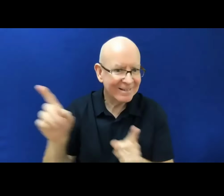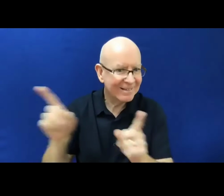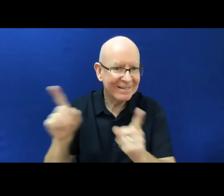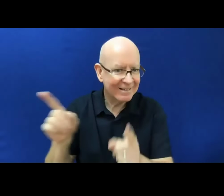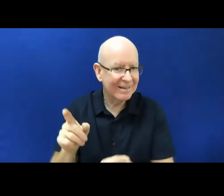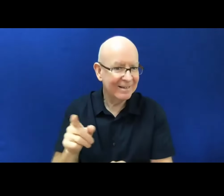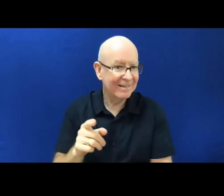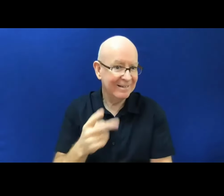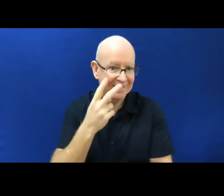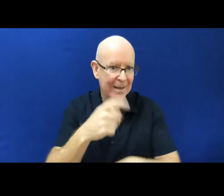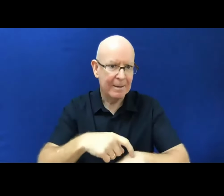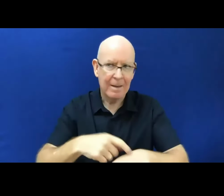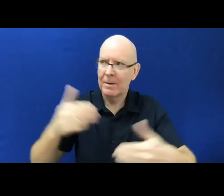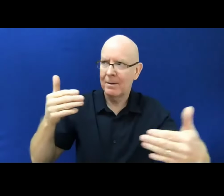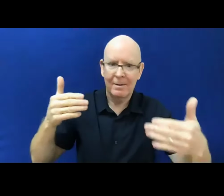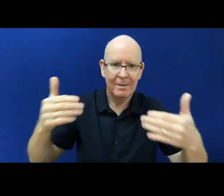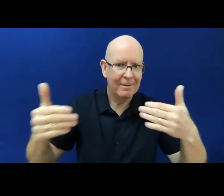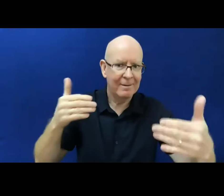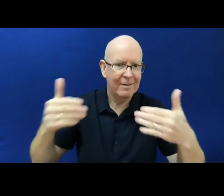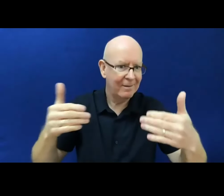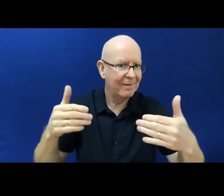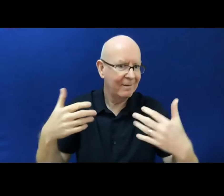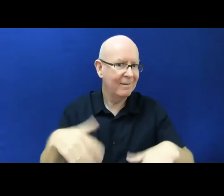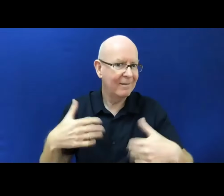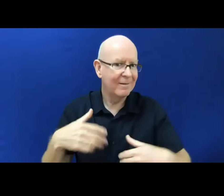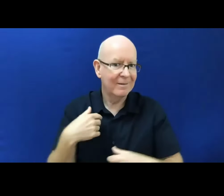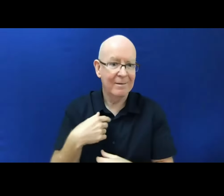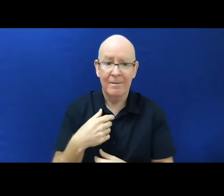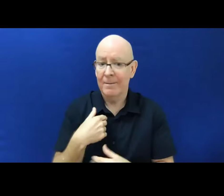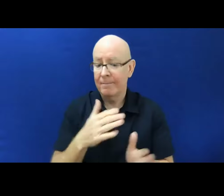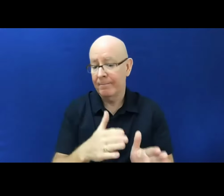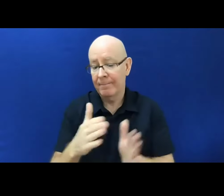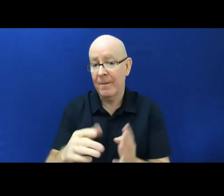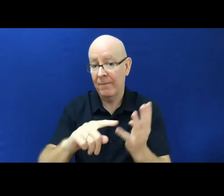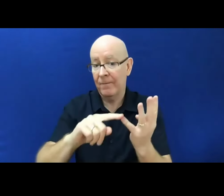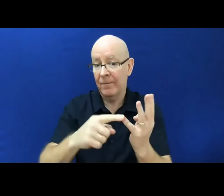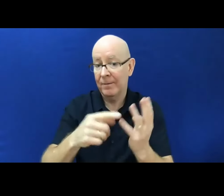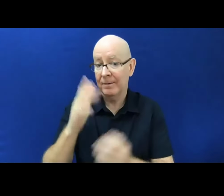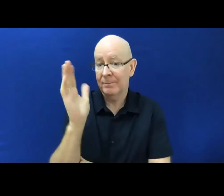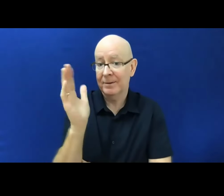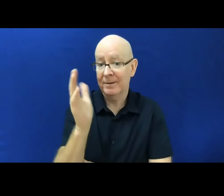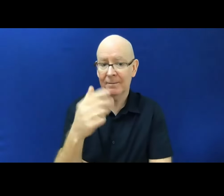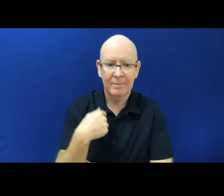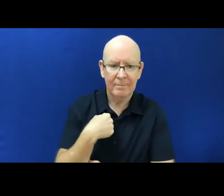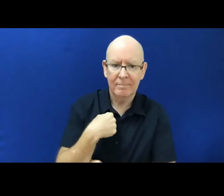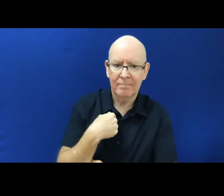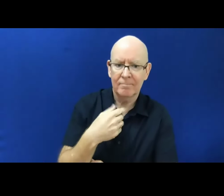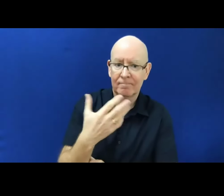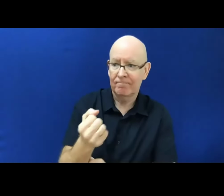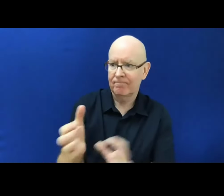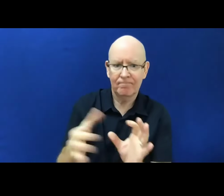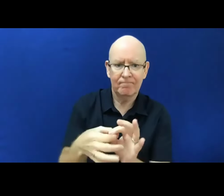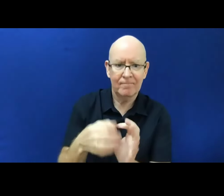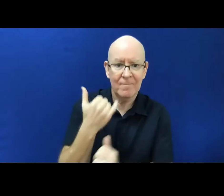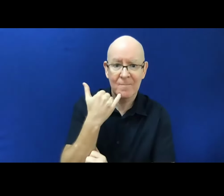And if we can make this work, then Marc is going to speak from the phone. And then I think I'm going to